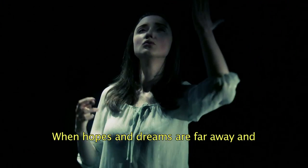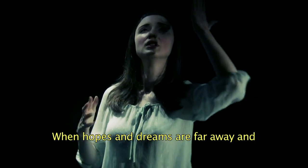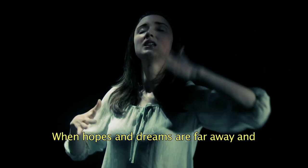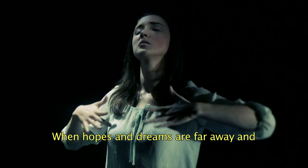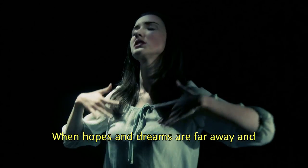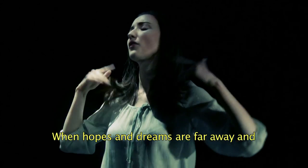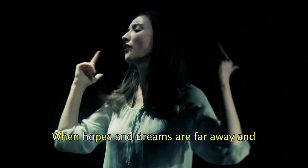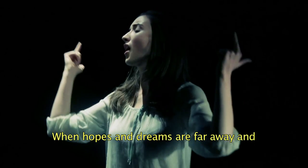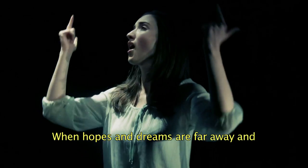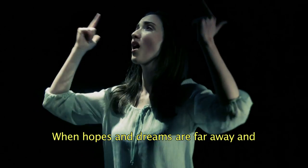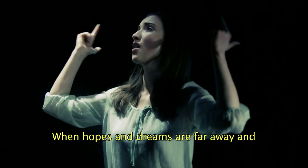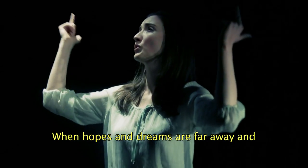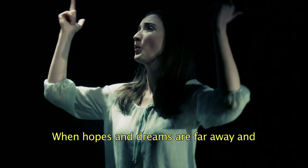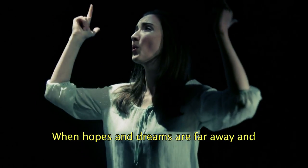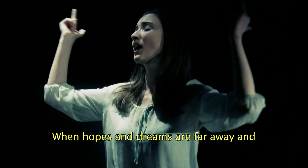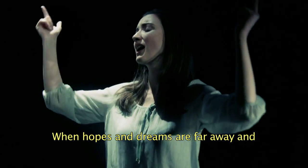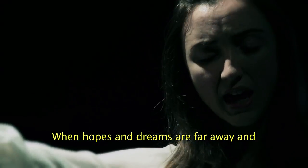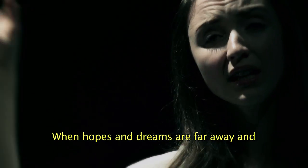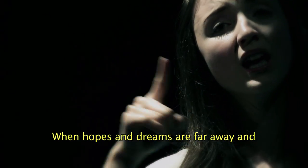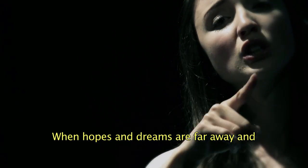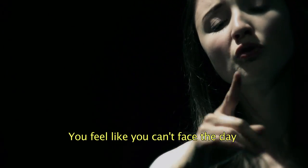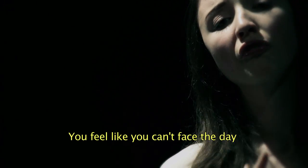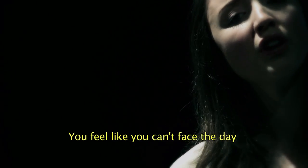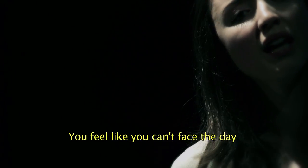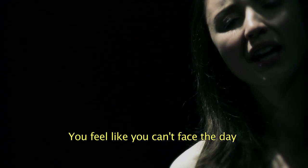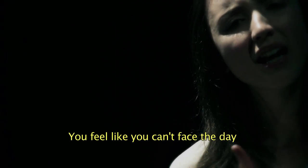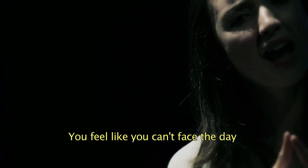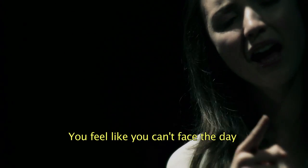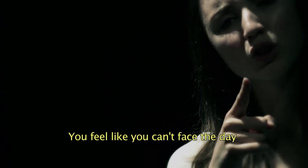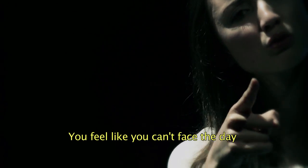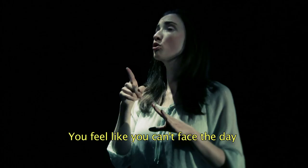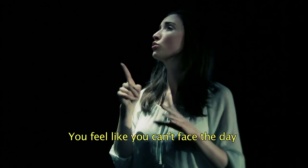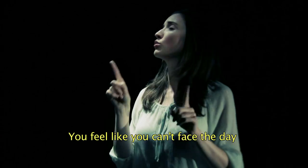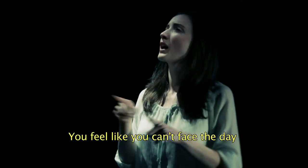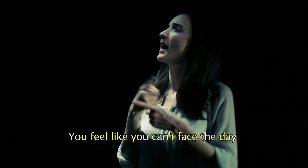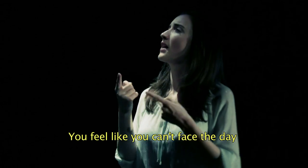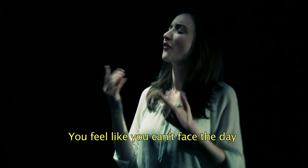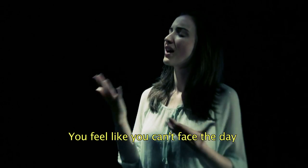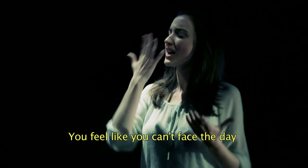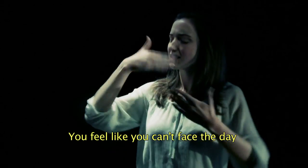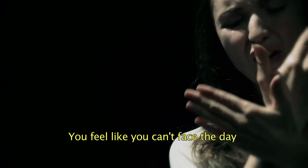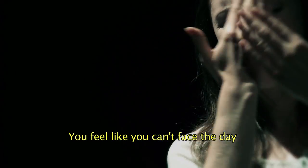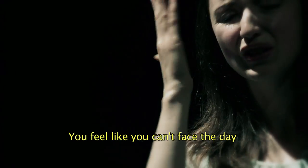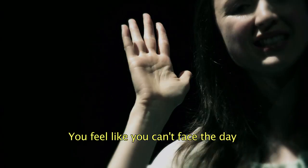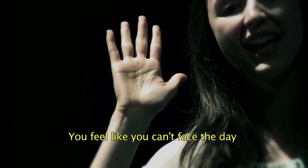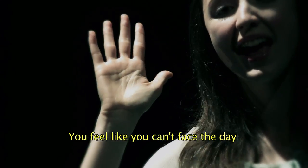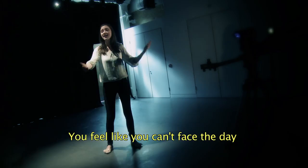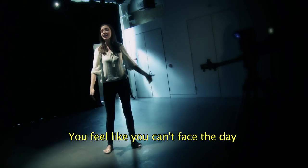dreams are far away And you feel like you can't face the day